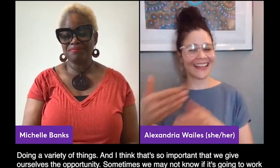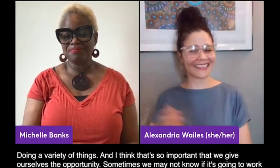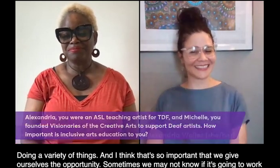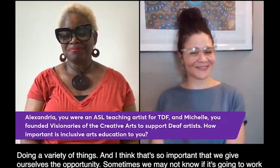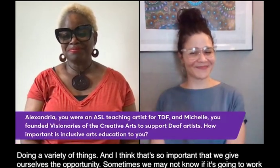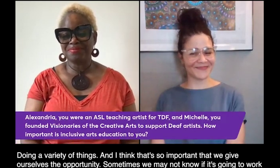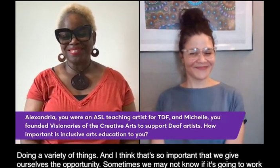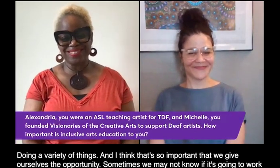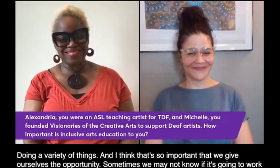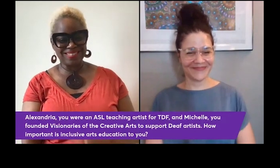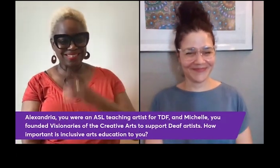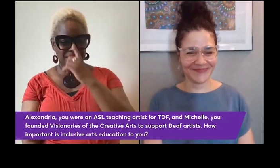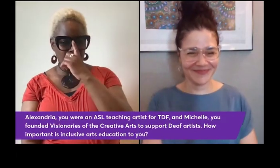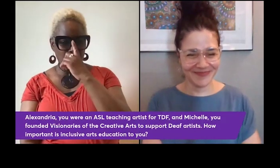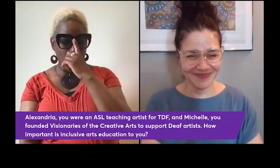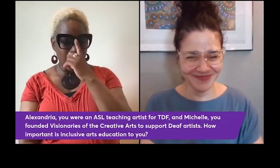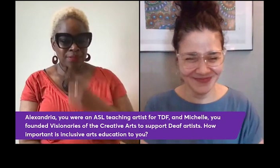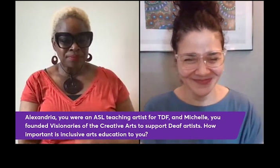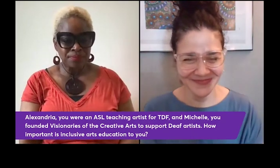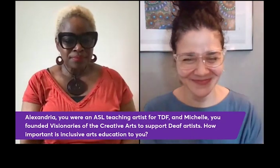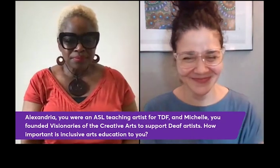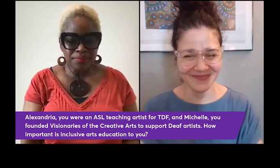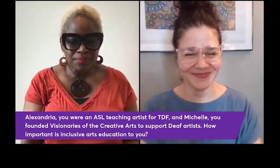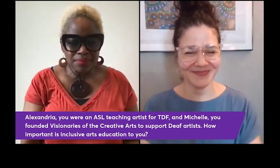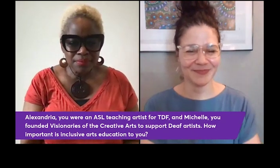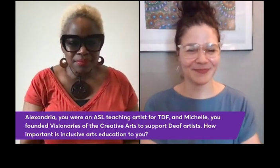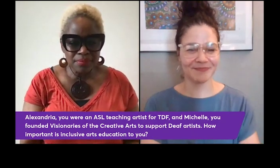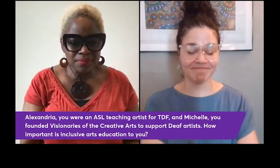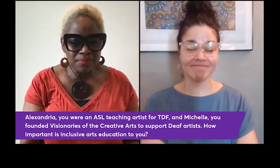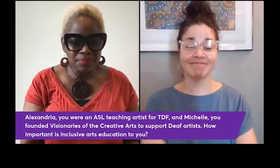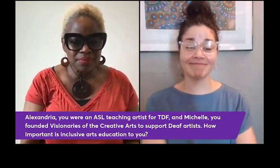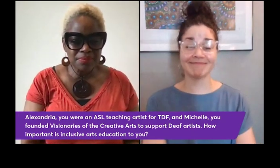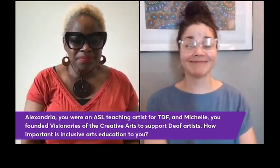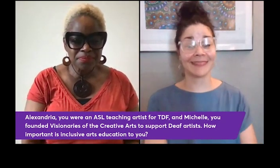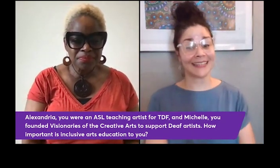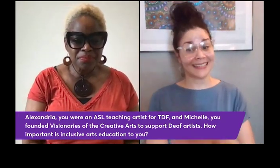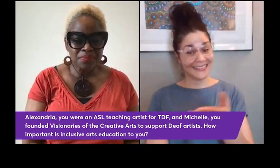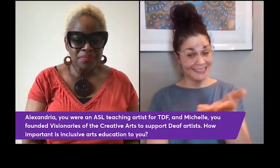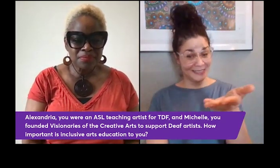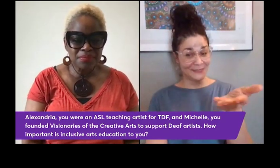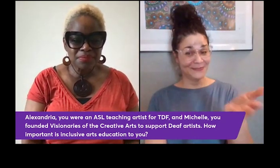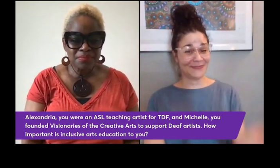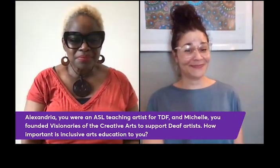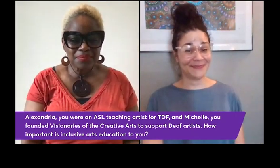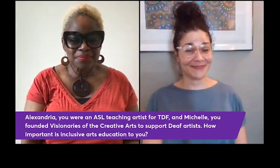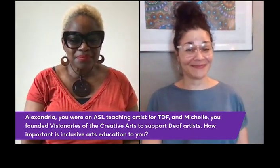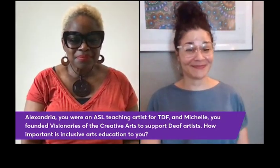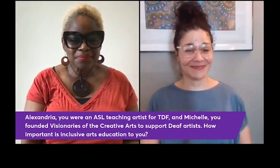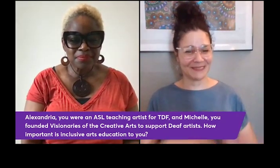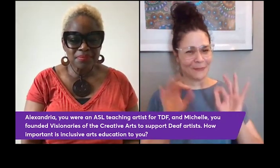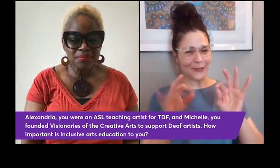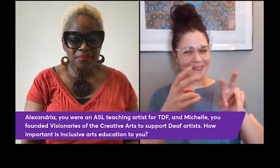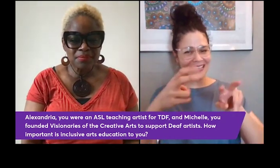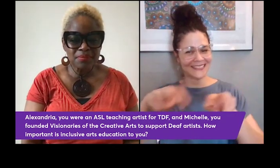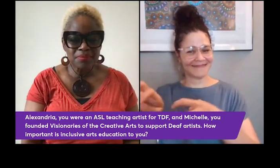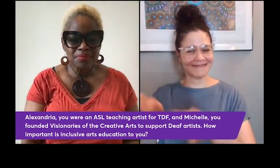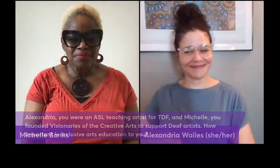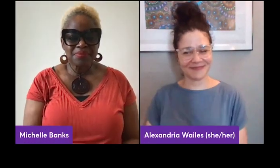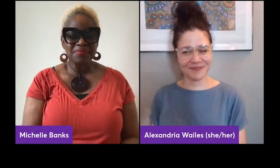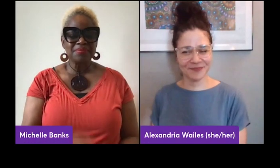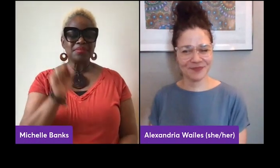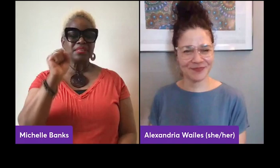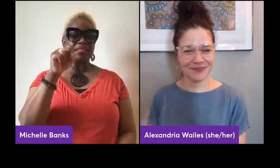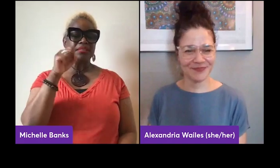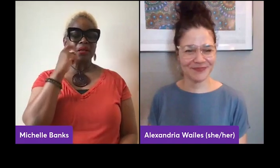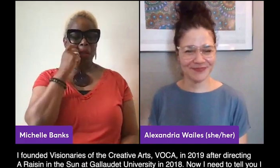an ASL teaching artist for TDF, and Michelle, you founded Visionaries of the Creative Arts to support deaf artists. How important is